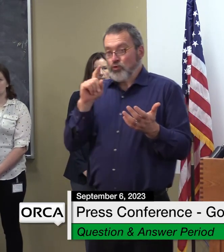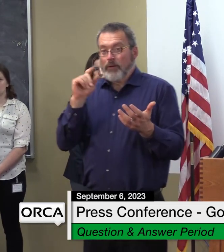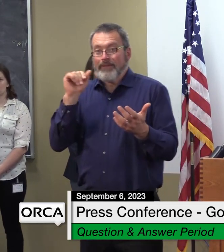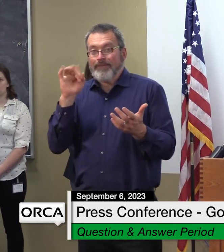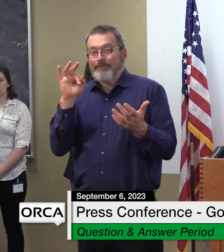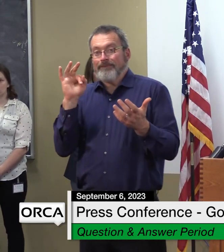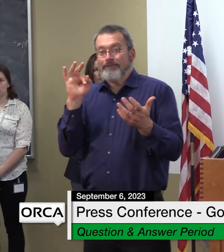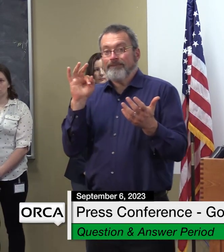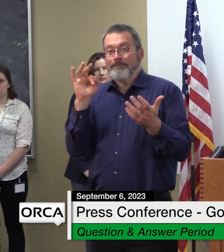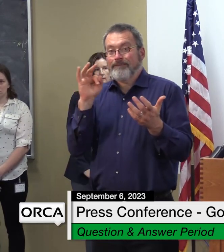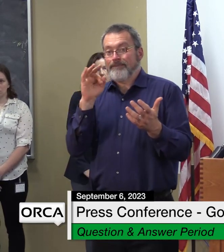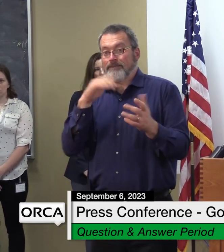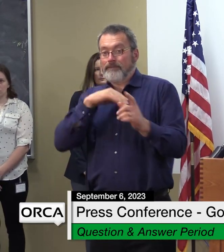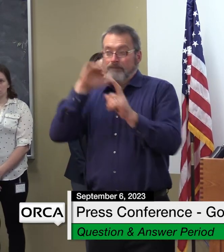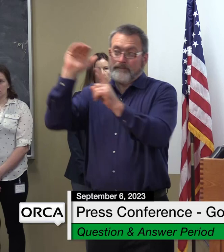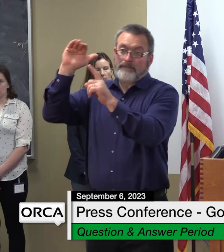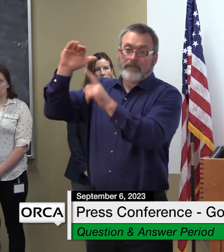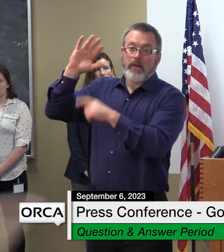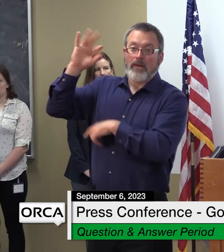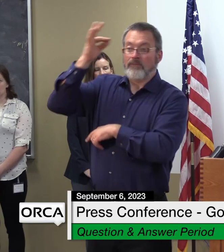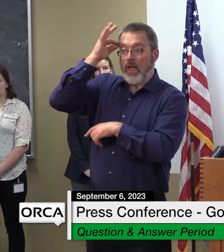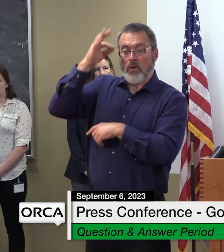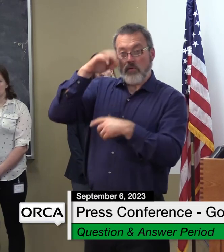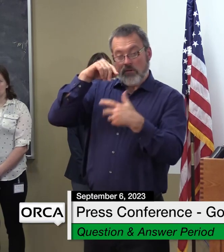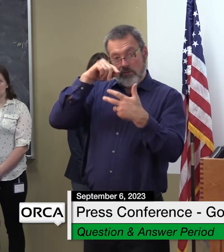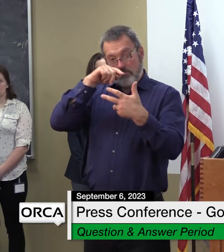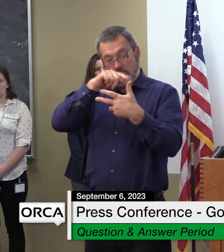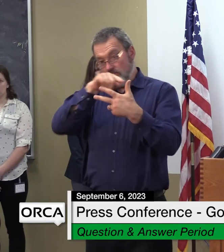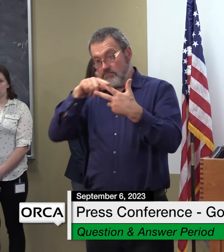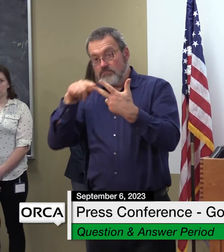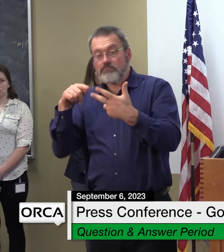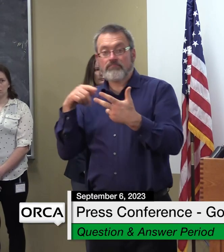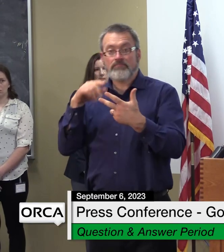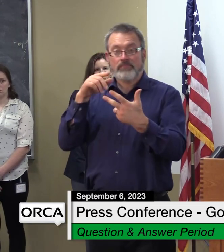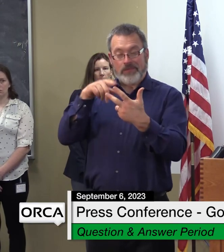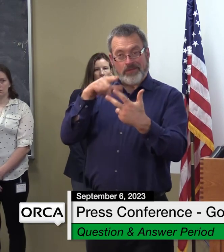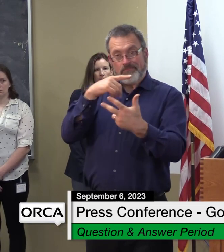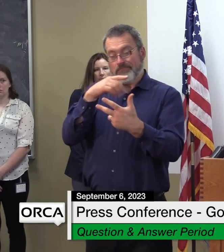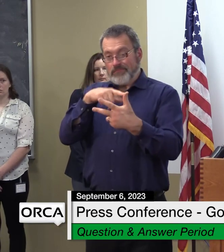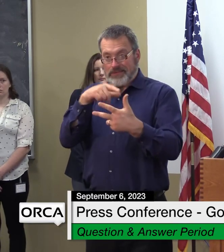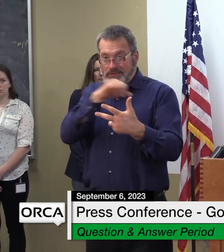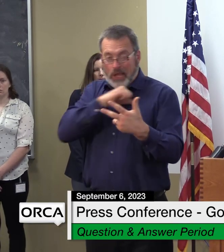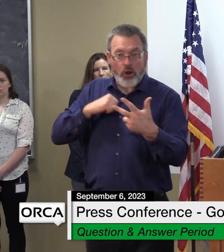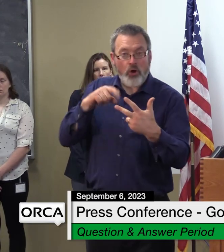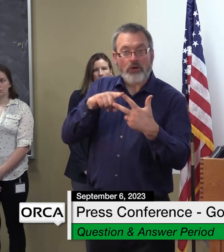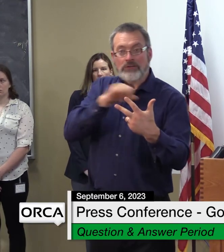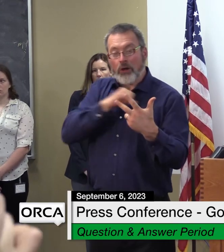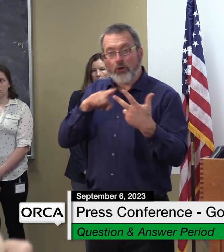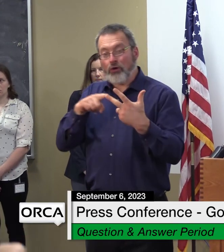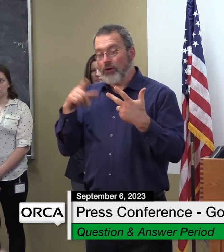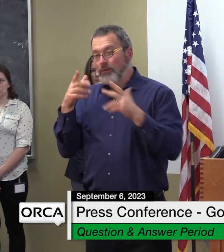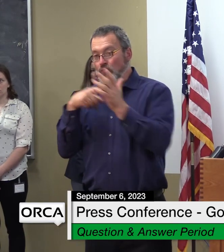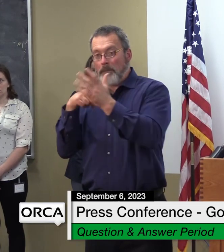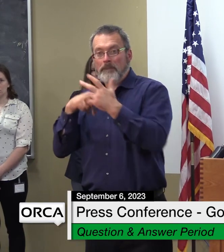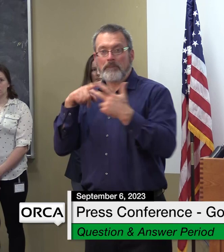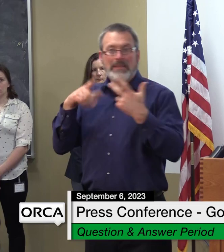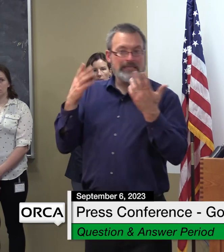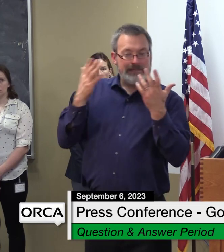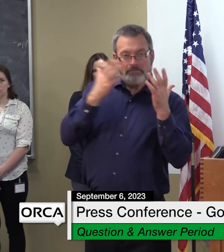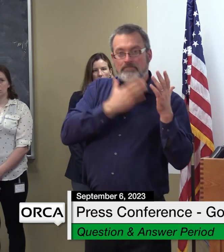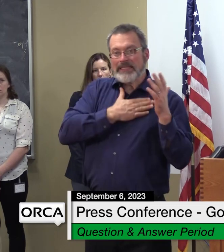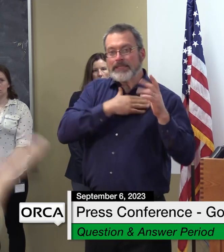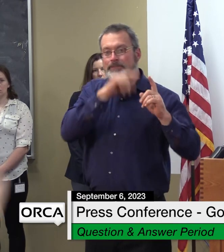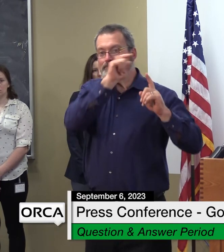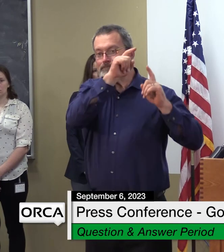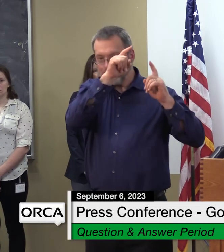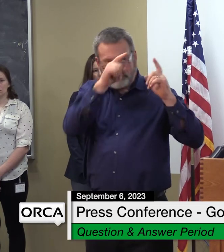the federal delegation to take a look at. We put a pretty big ask in there to do something different in the North End,